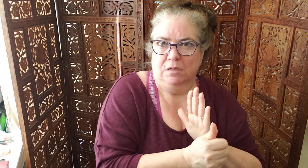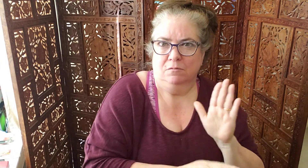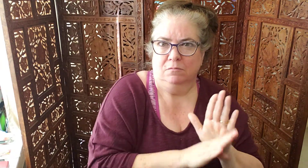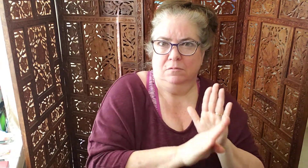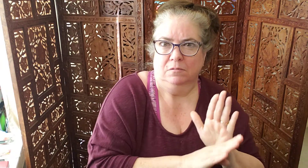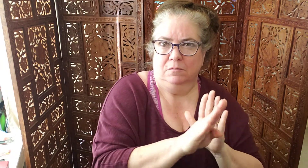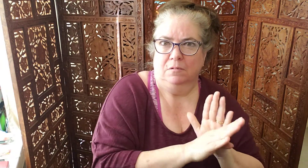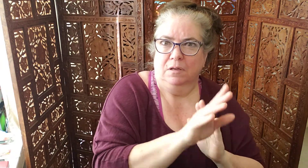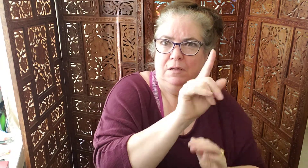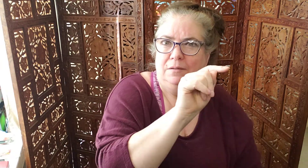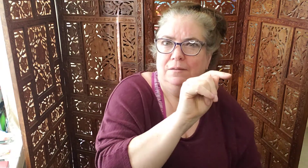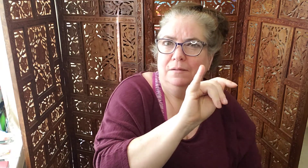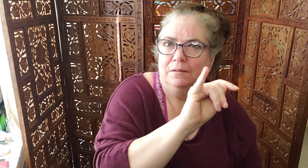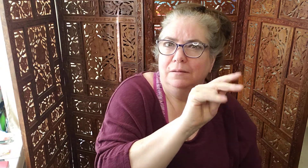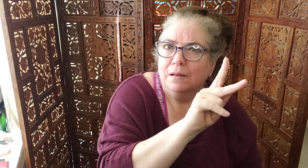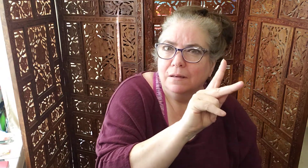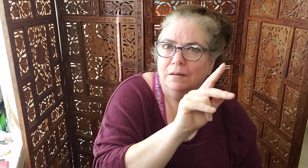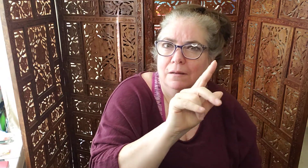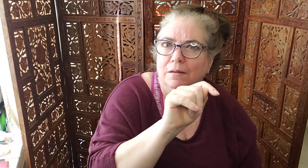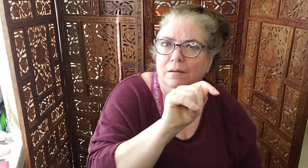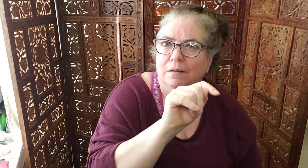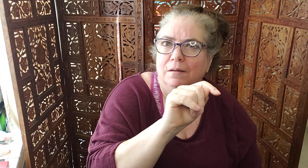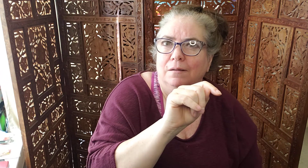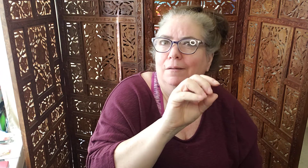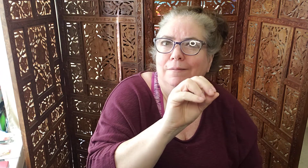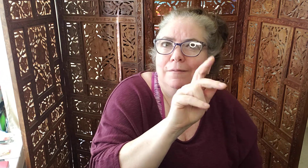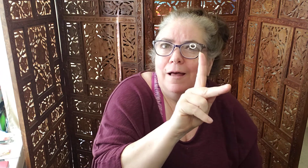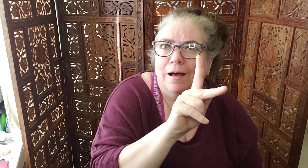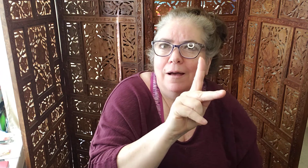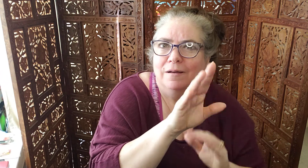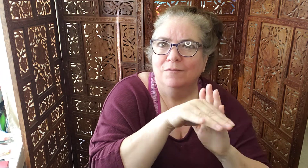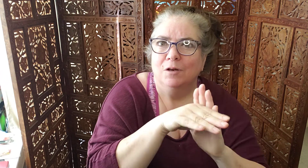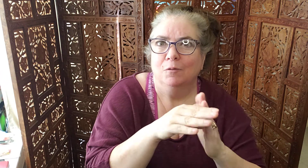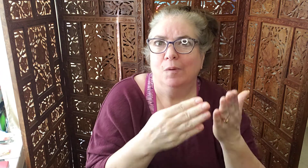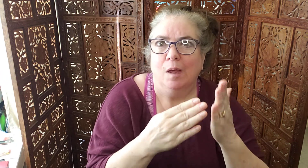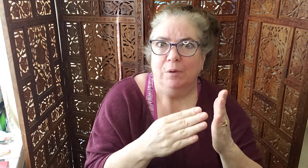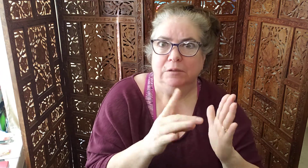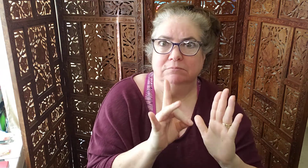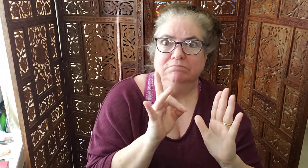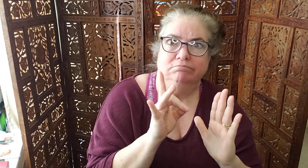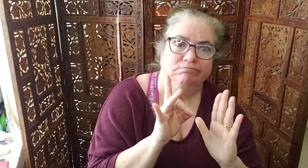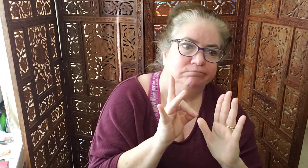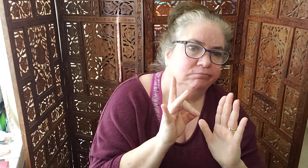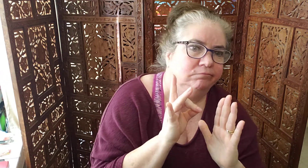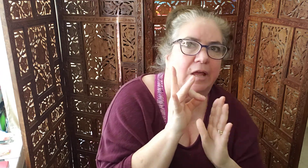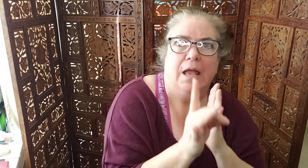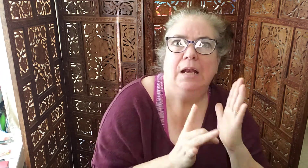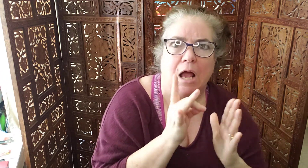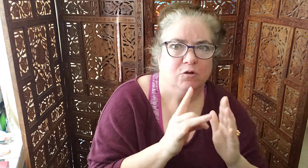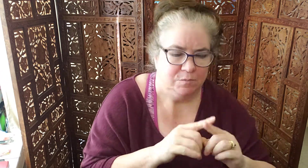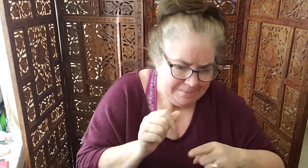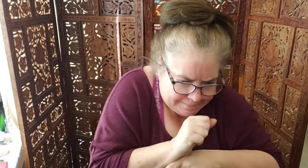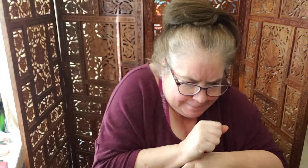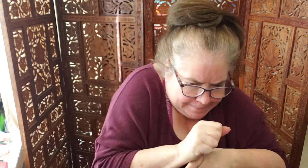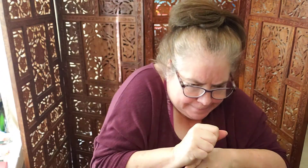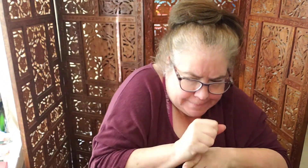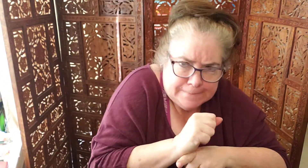a person 8 hours to perfect, but they're going to work at it, they're going to get it right and refined, right down to